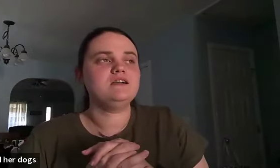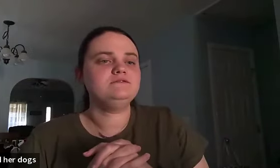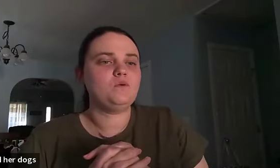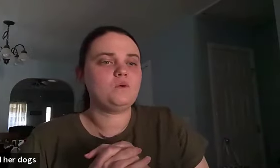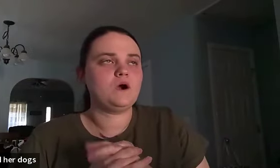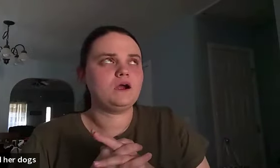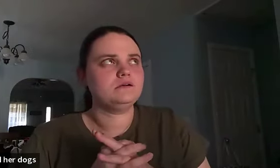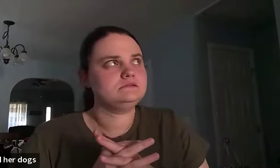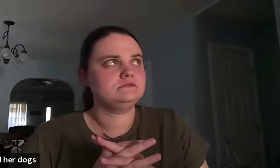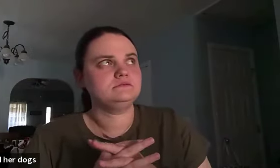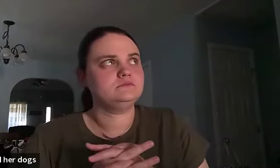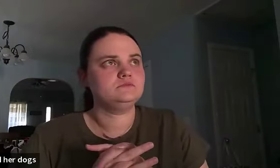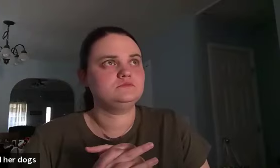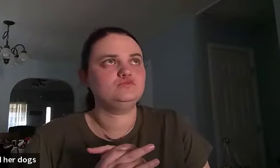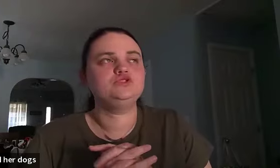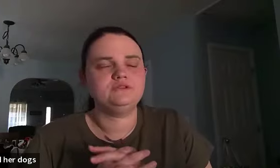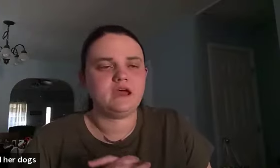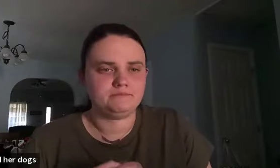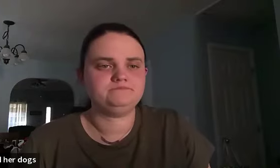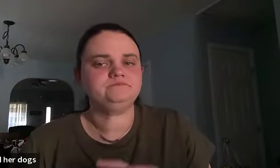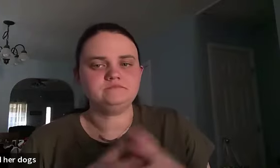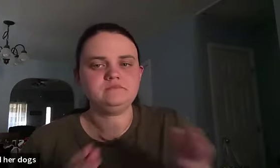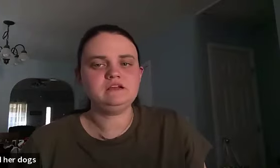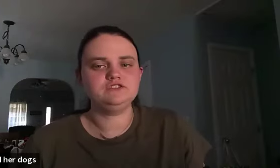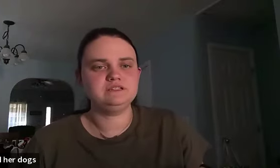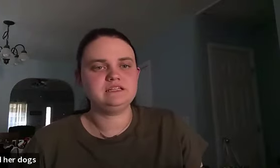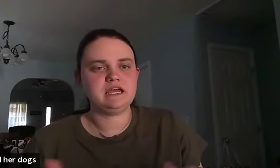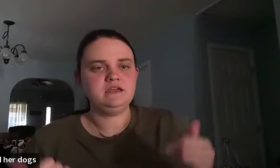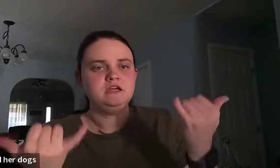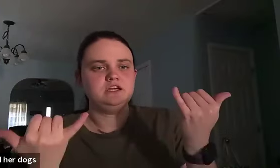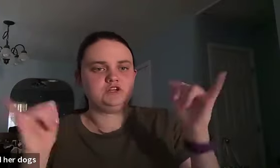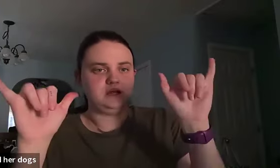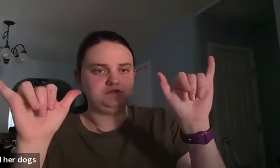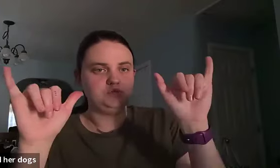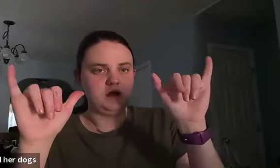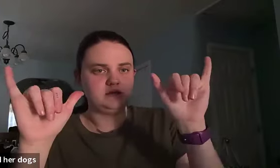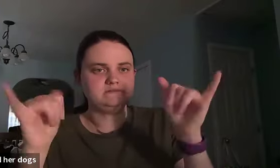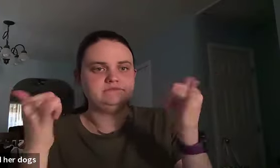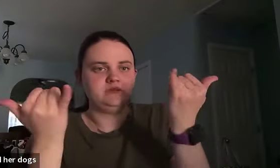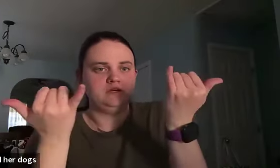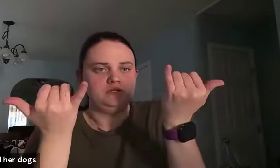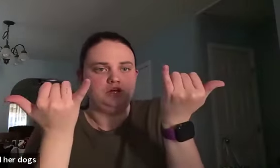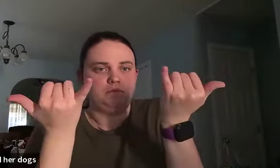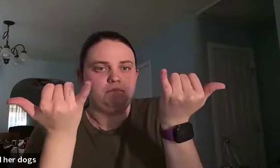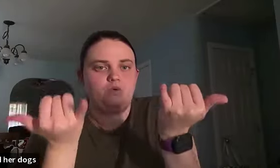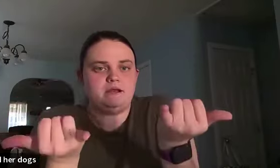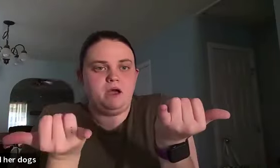sign for we'll do today. So today is you're going to have two Y's. You're going to point them